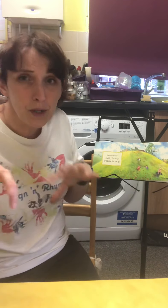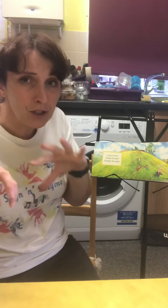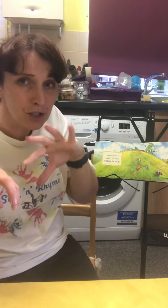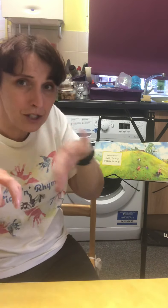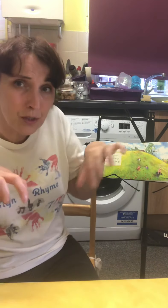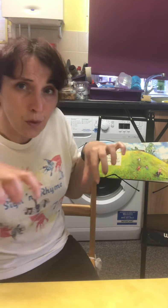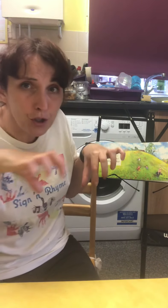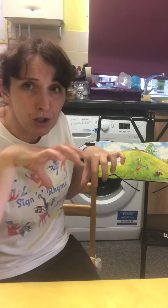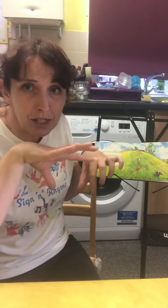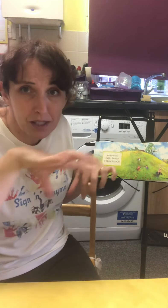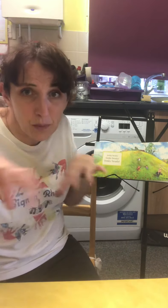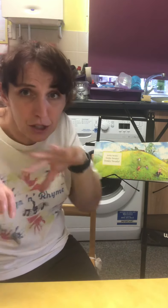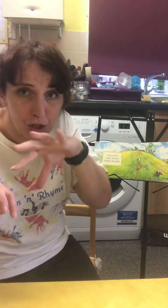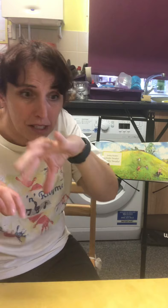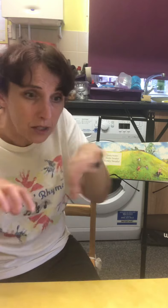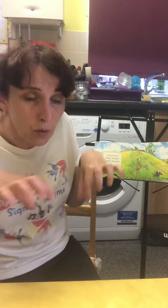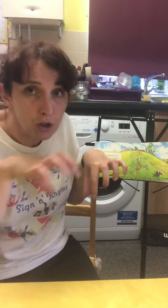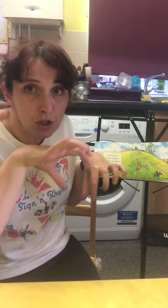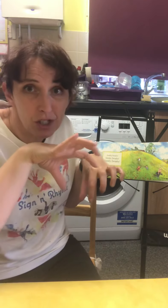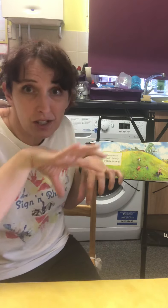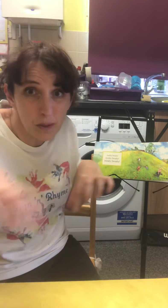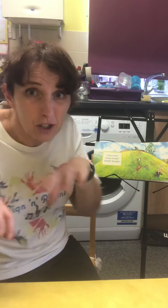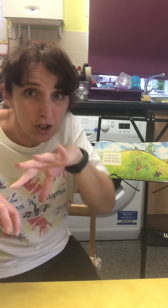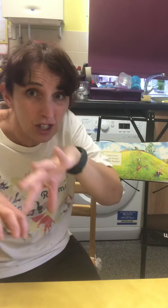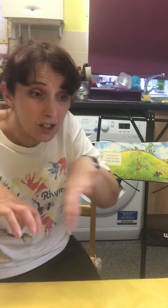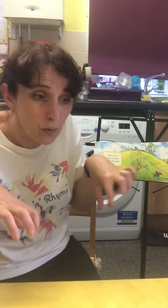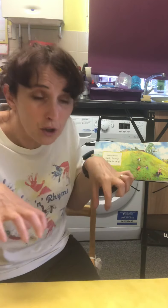Swishy, swashy, swishy, swashy, swishy, swashy.